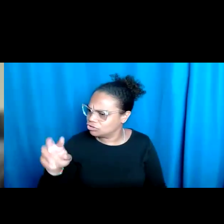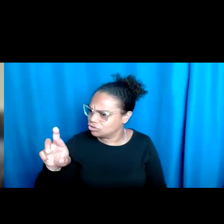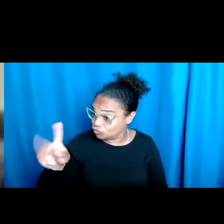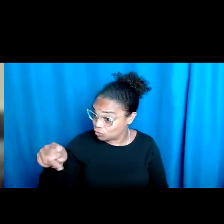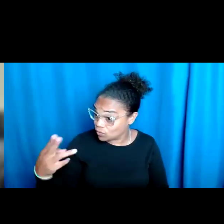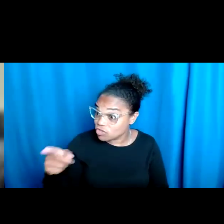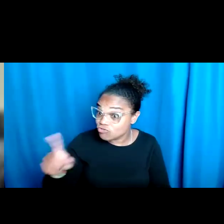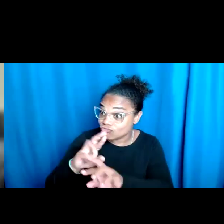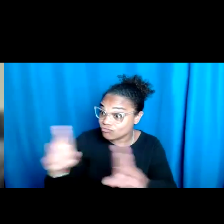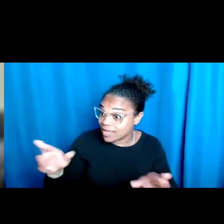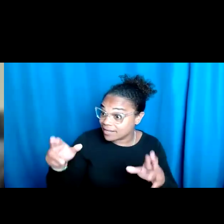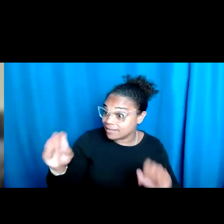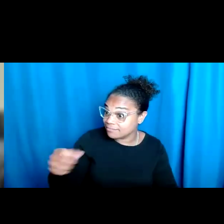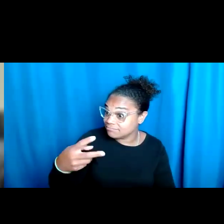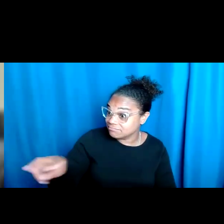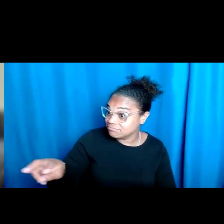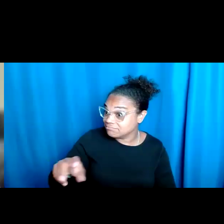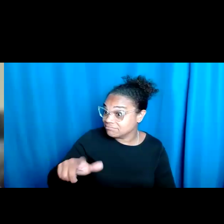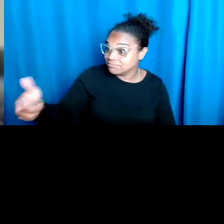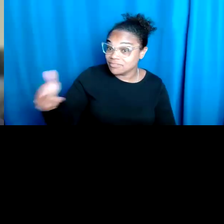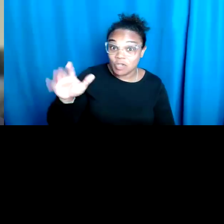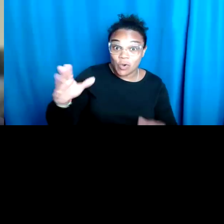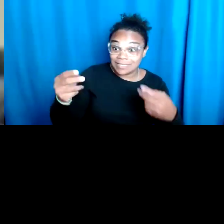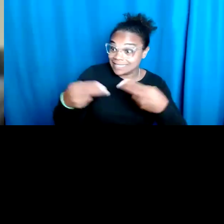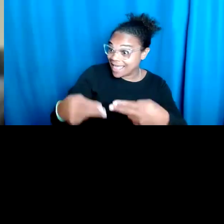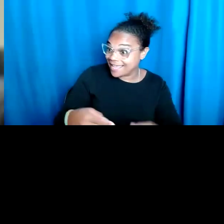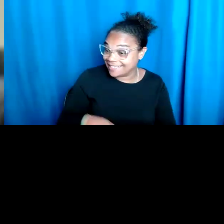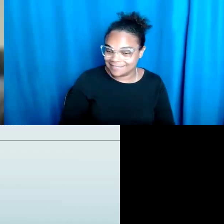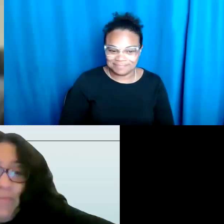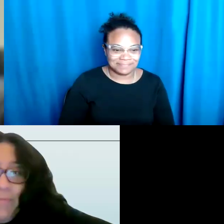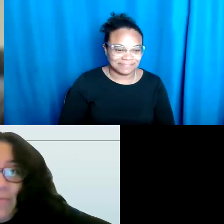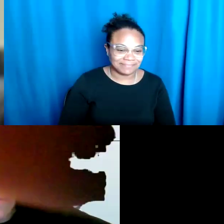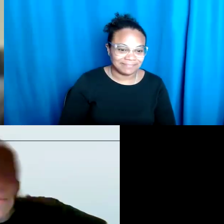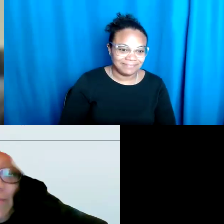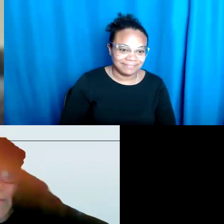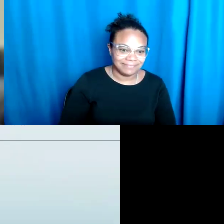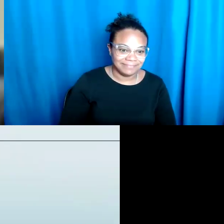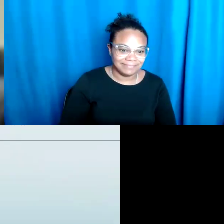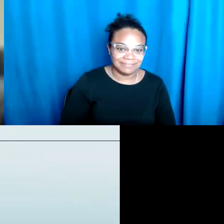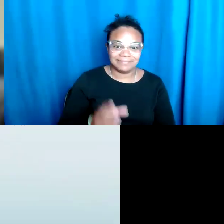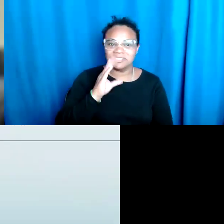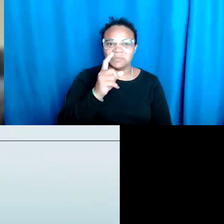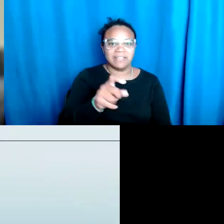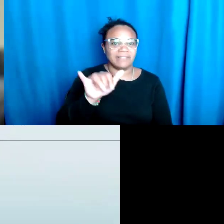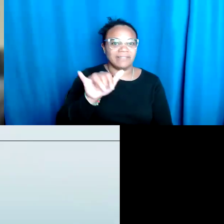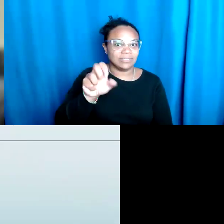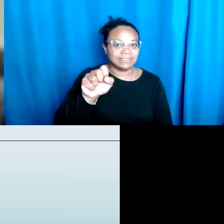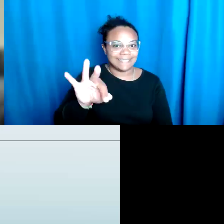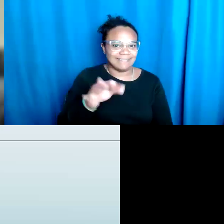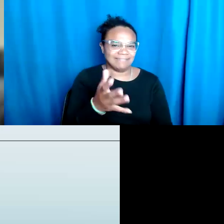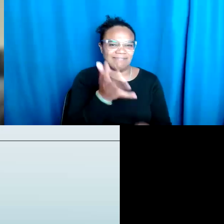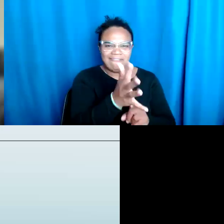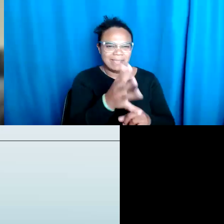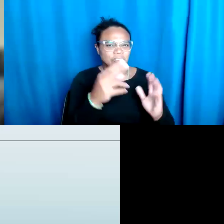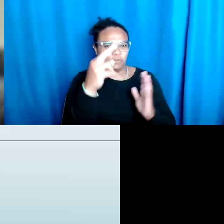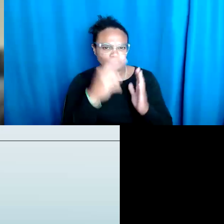We'll zoom over to your slides. And then that'll give Yusuf maybe 5 minutes or so to look through the